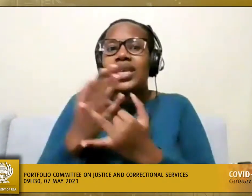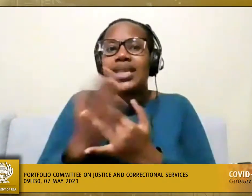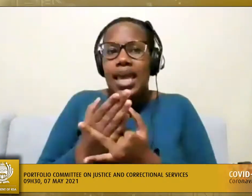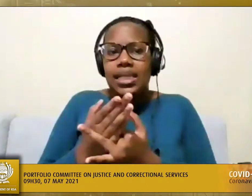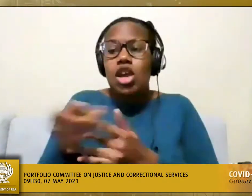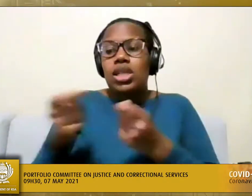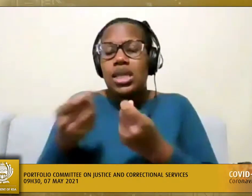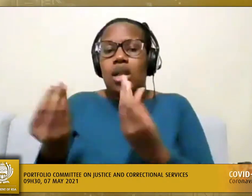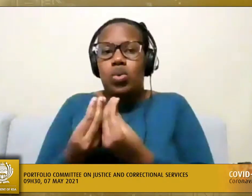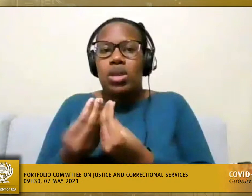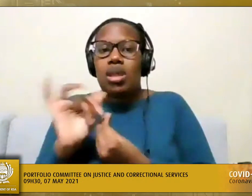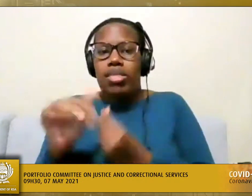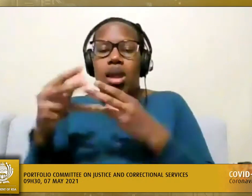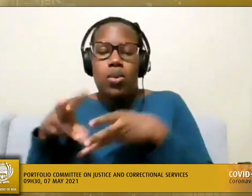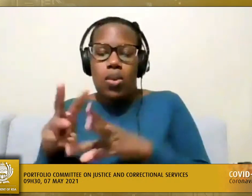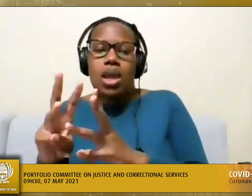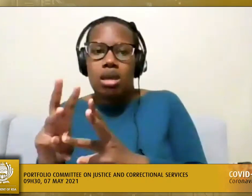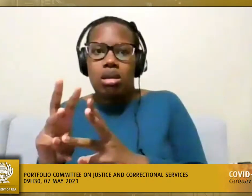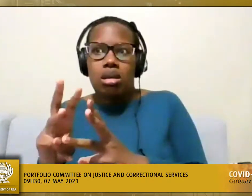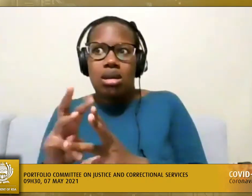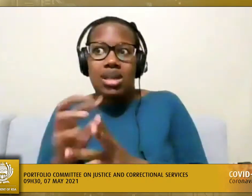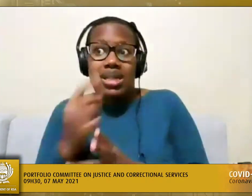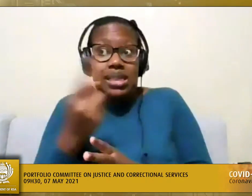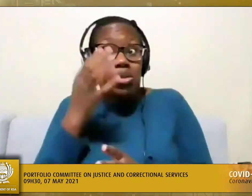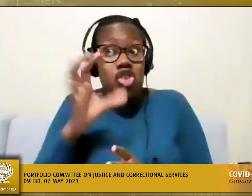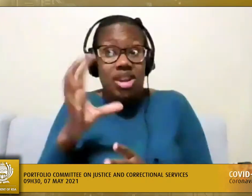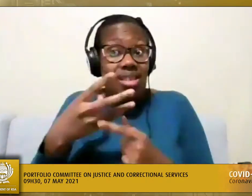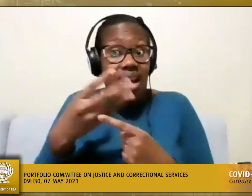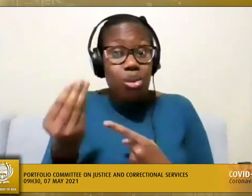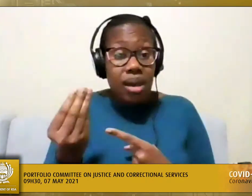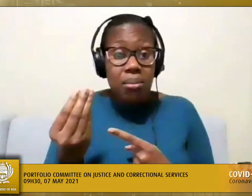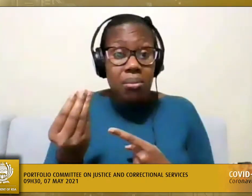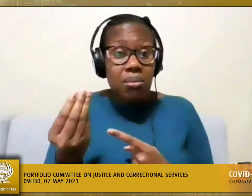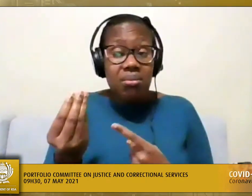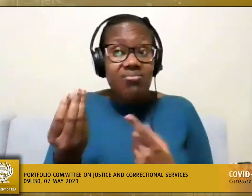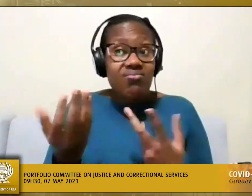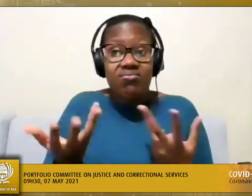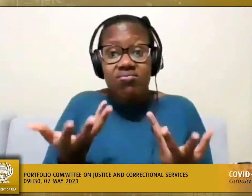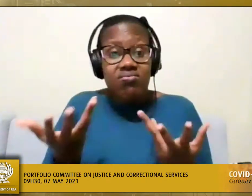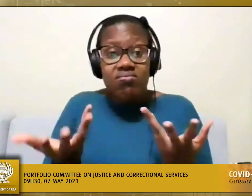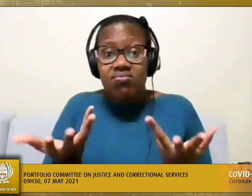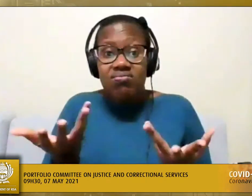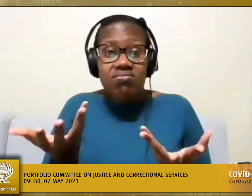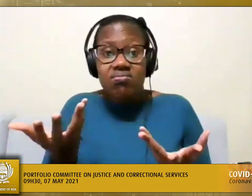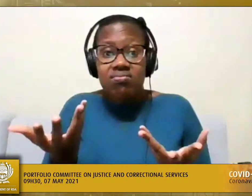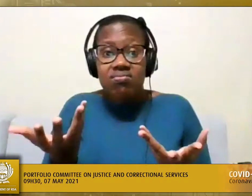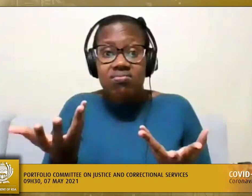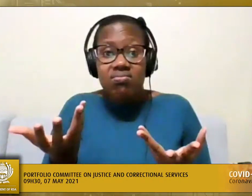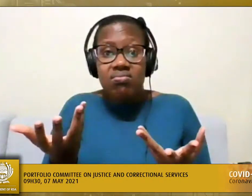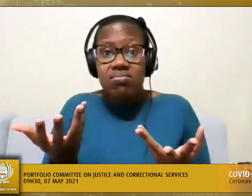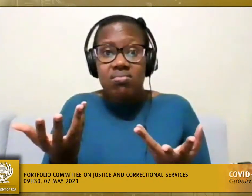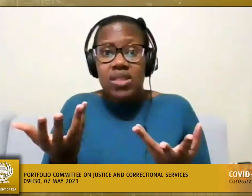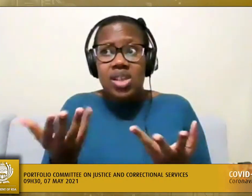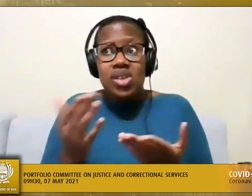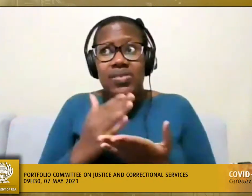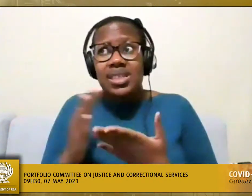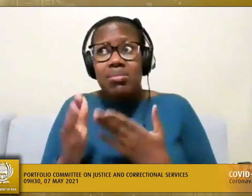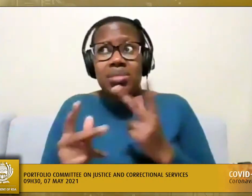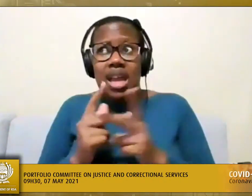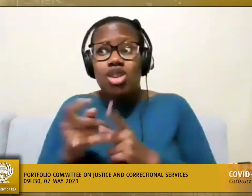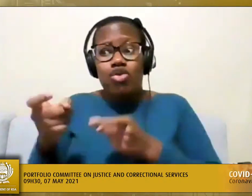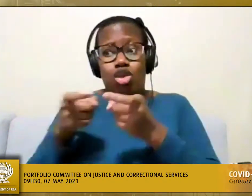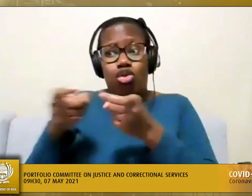that fashion does somebody check the outcomes uh some sort of control over